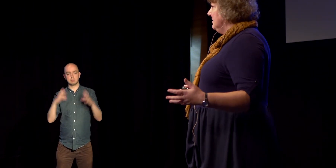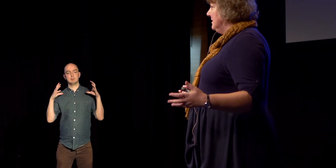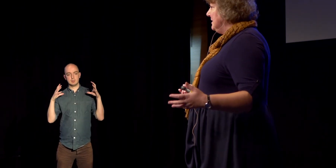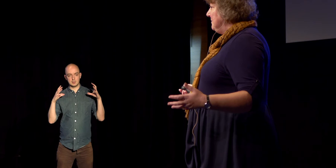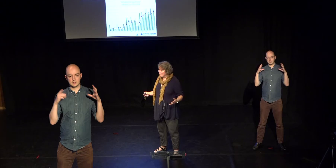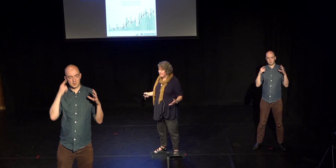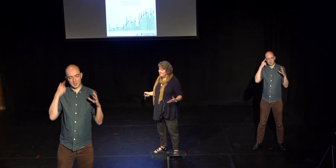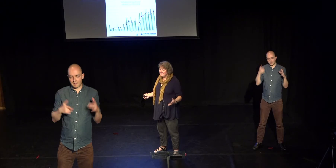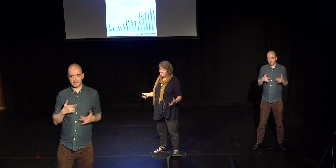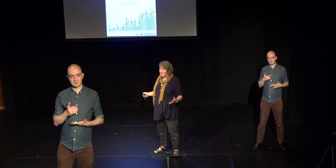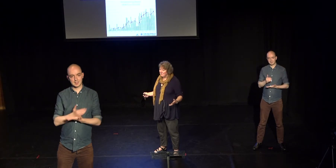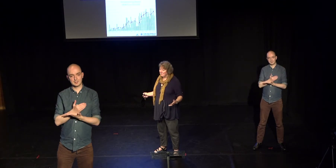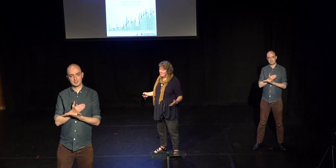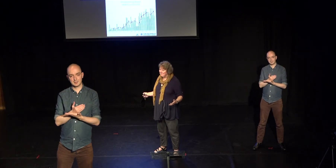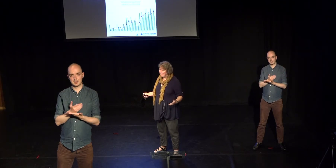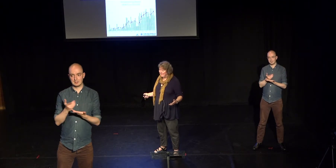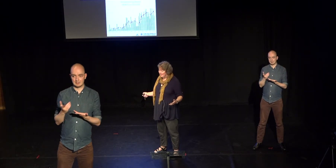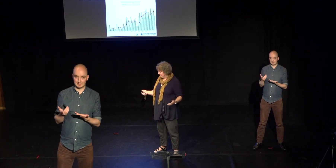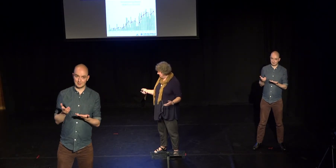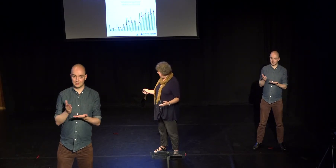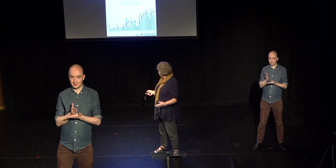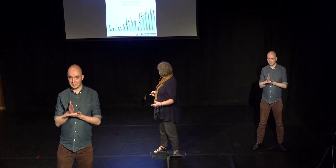kind of do this. And this is part of the problem.